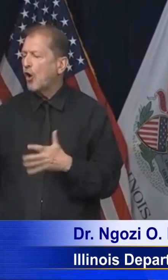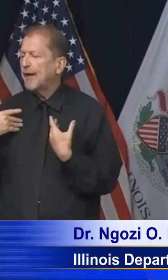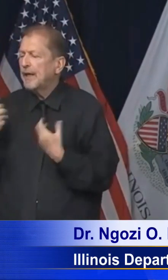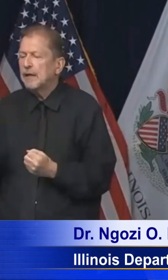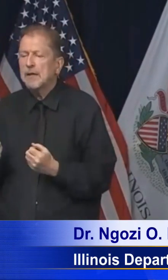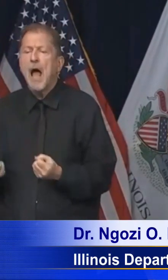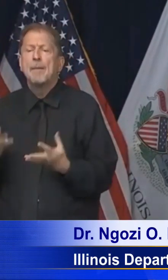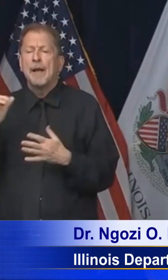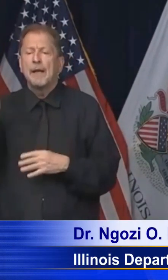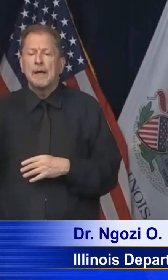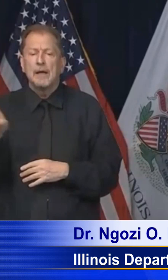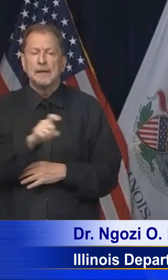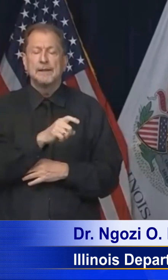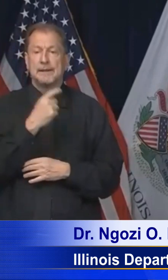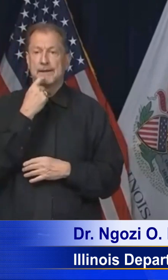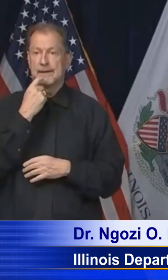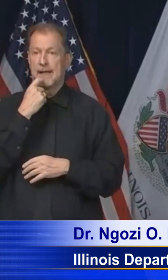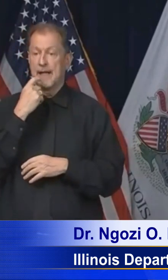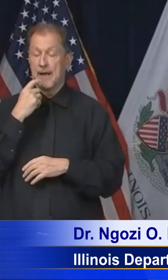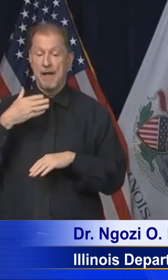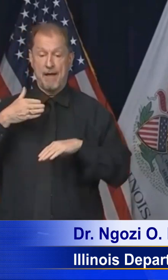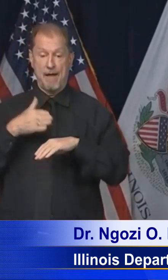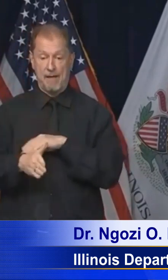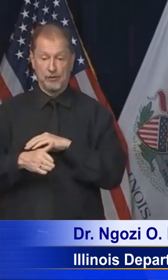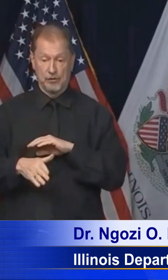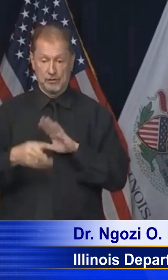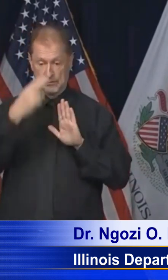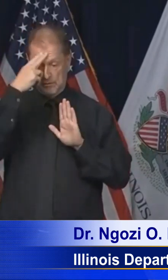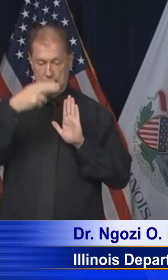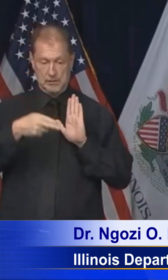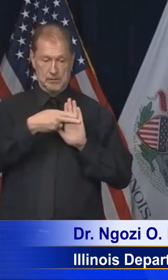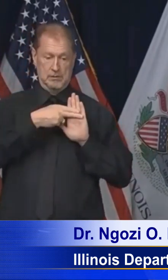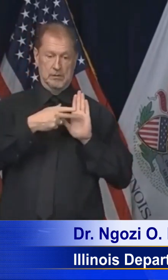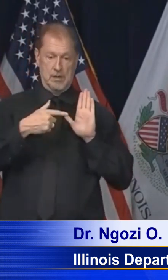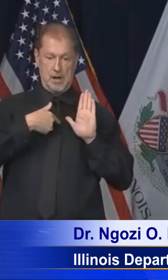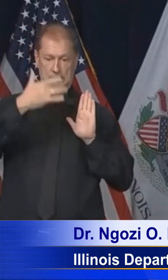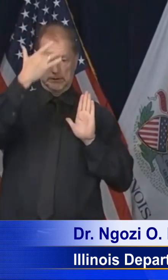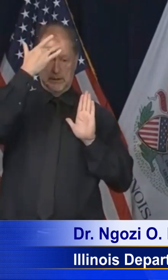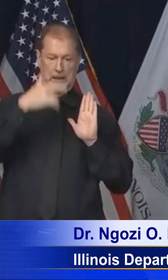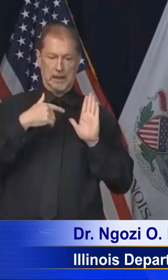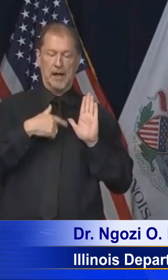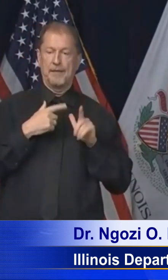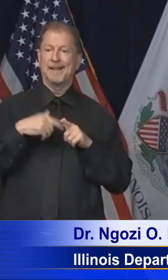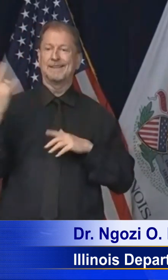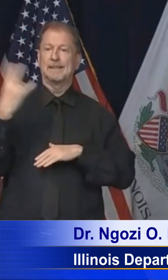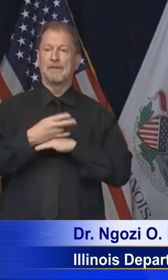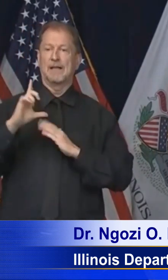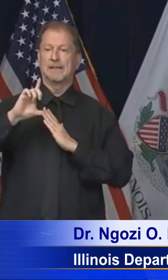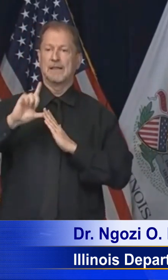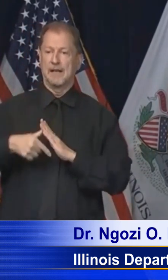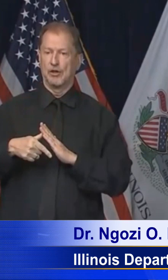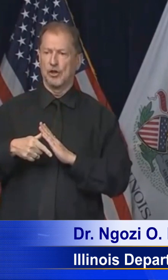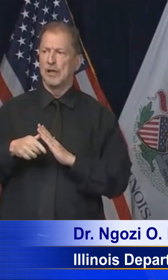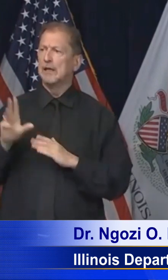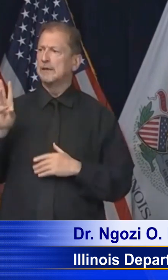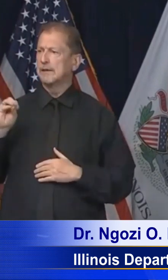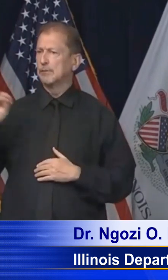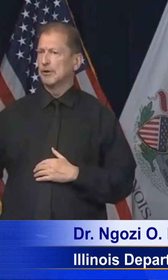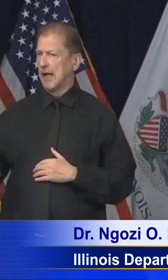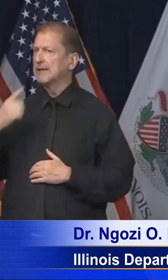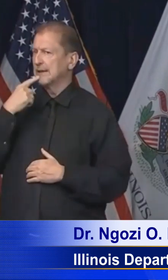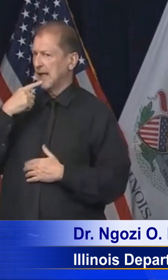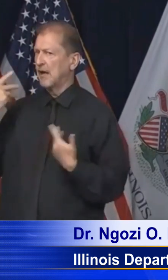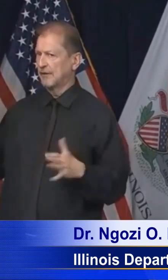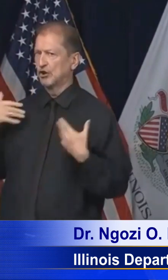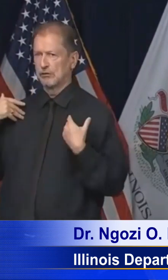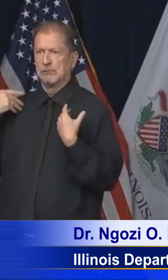that said that 7 days after diagnosis, essentially 50% of the people reported that they were recovered. And so that's something